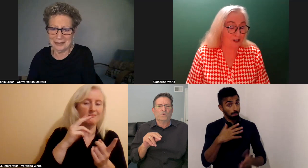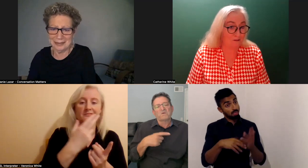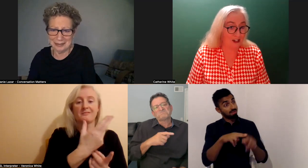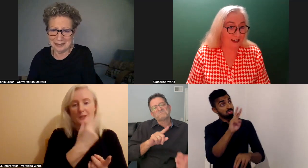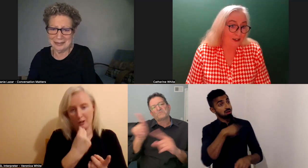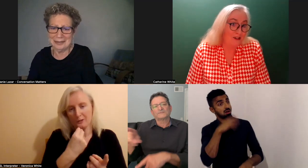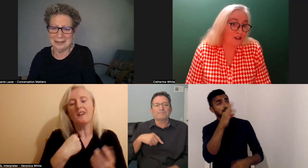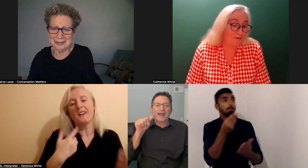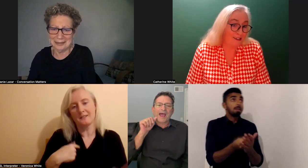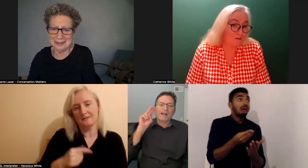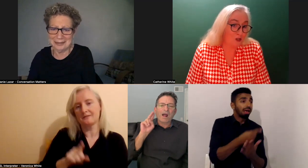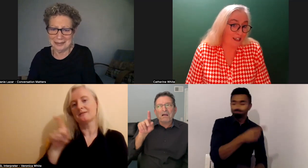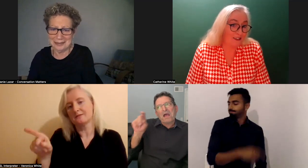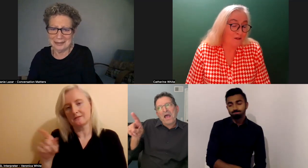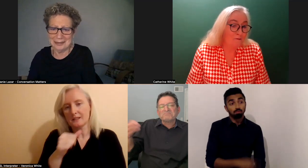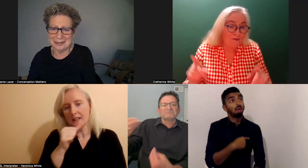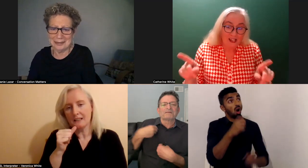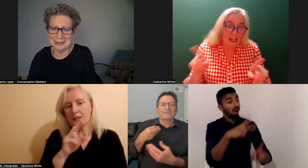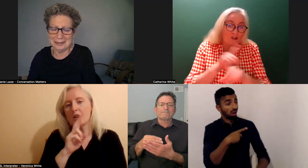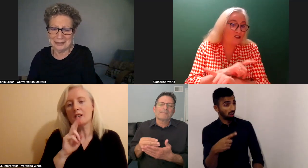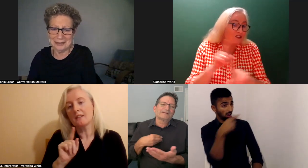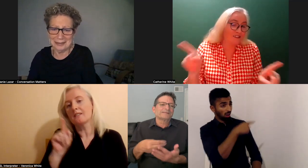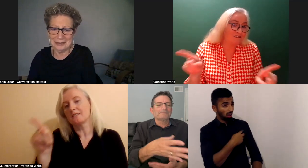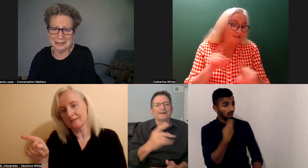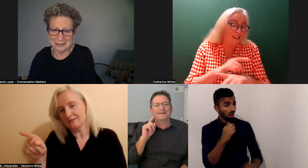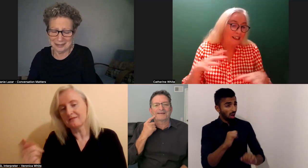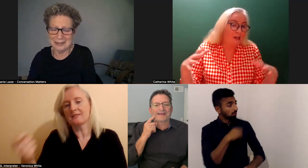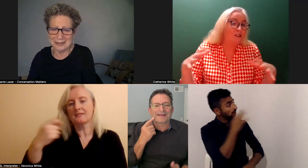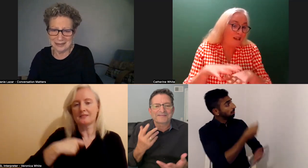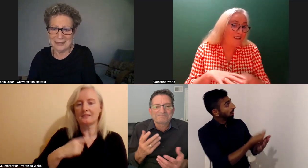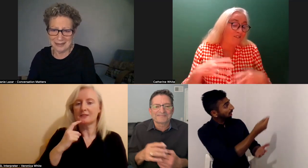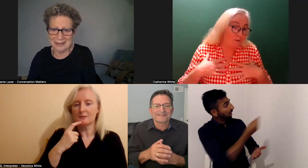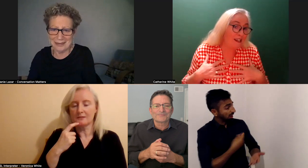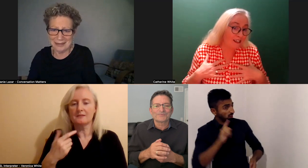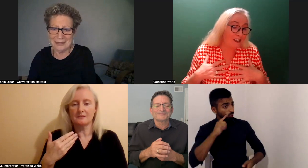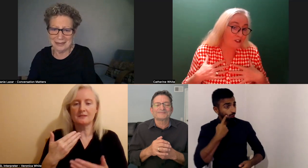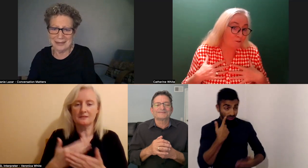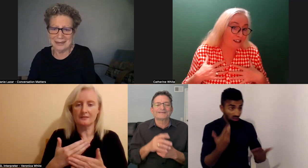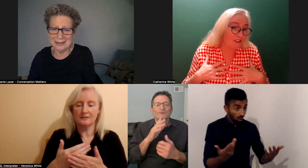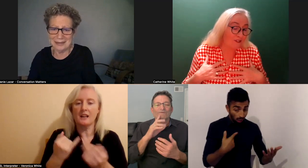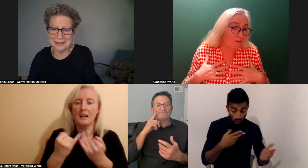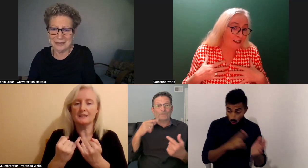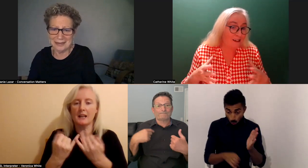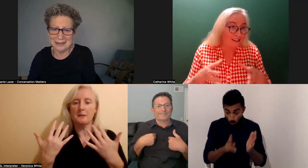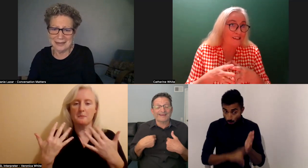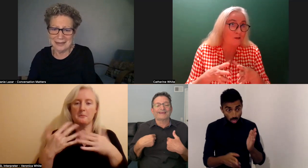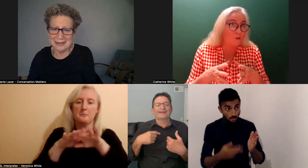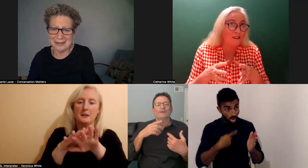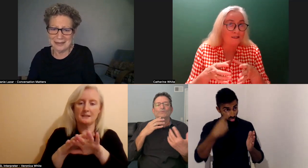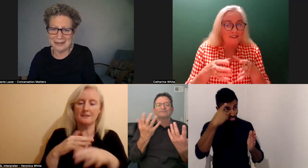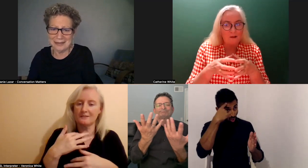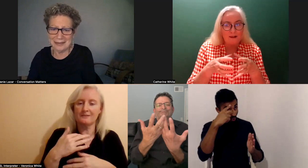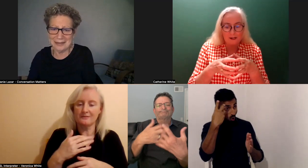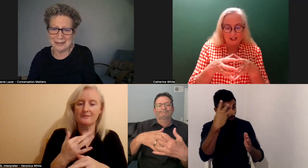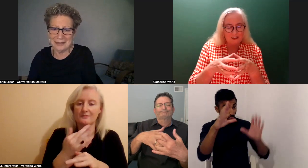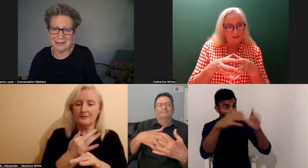get a bit of money to buy some sweets. It was a blended, for me, it was a blended family. Yes, it